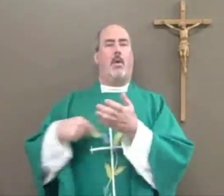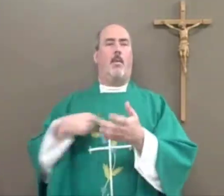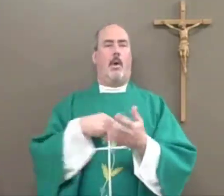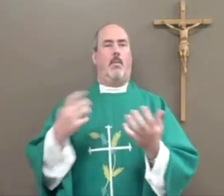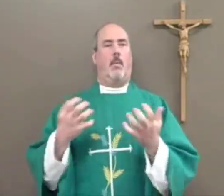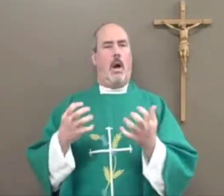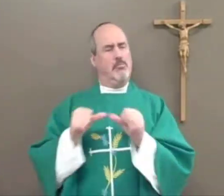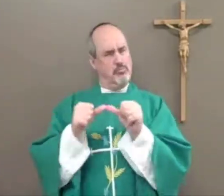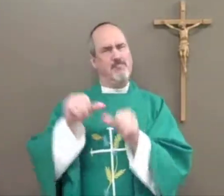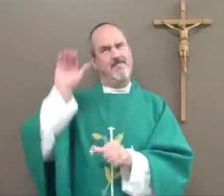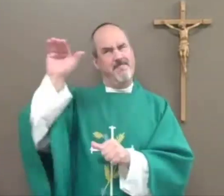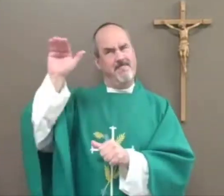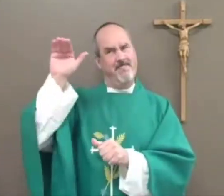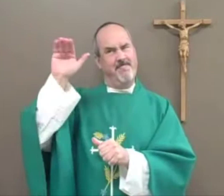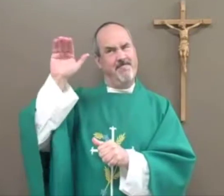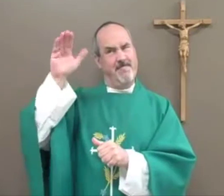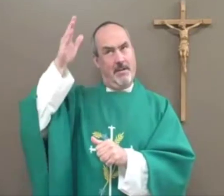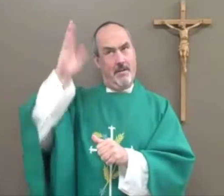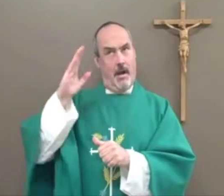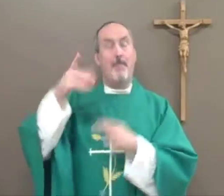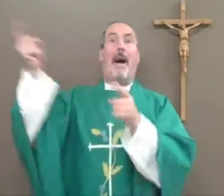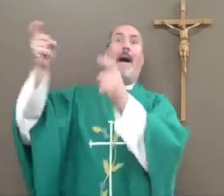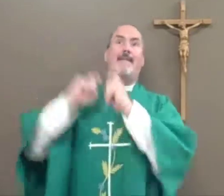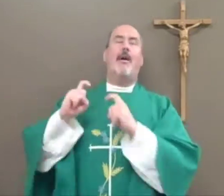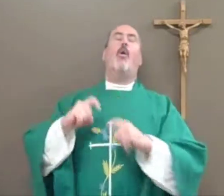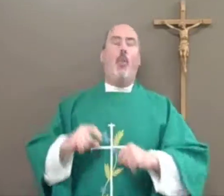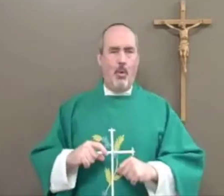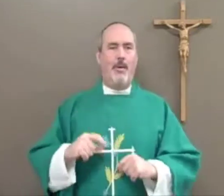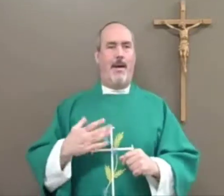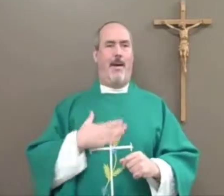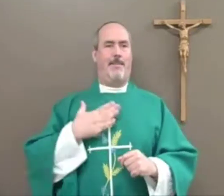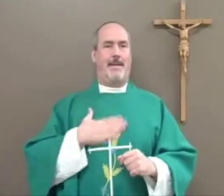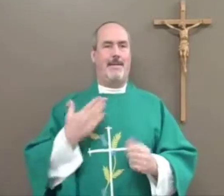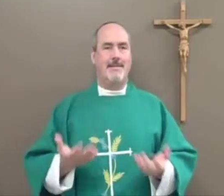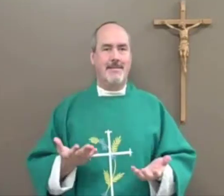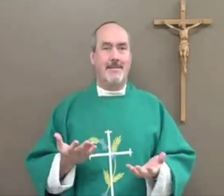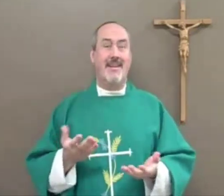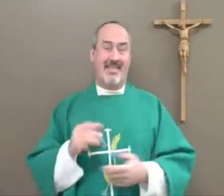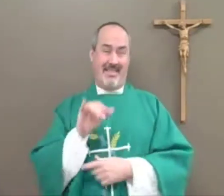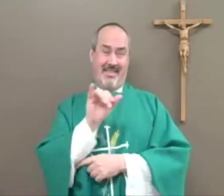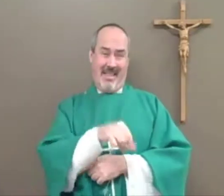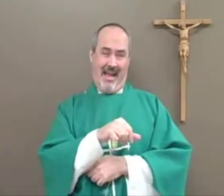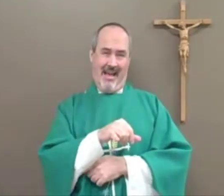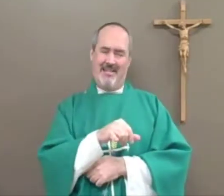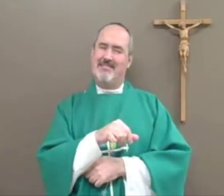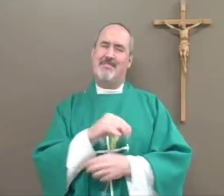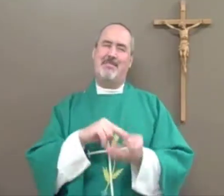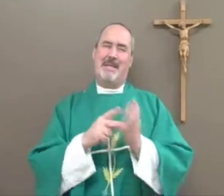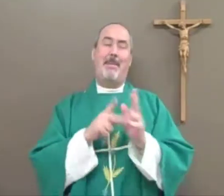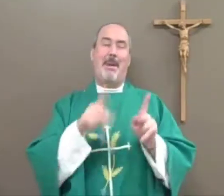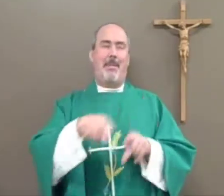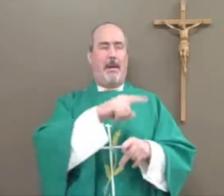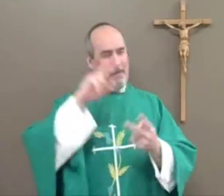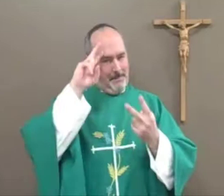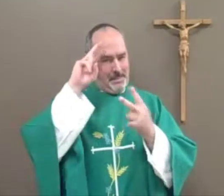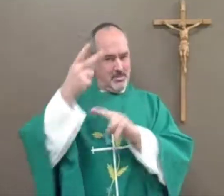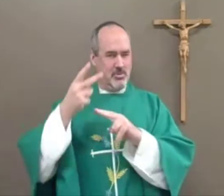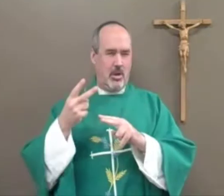pray for, we get. So if we want something, all we have to do is pray for it, and that will satisfy us. But that's not what it